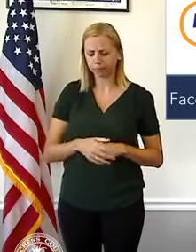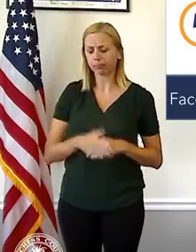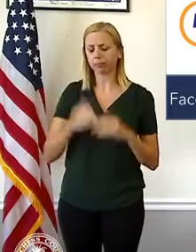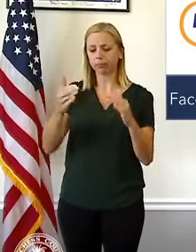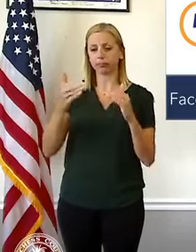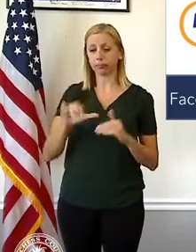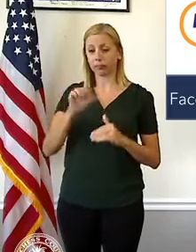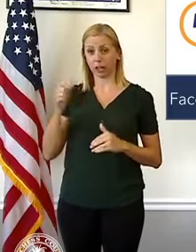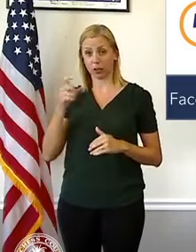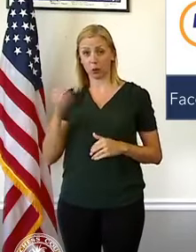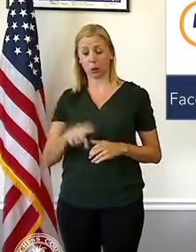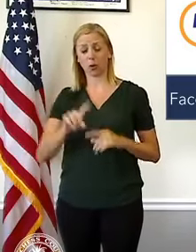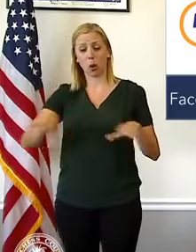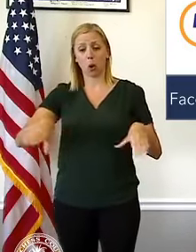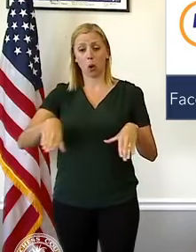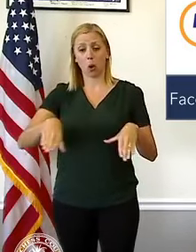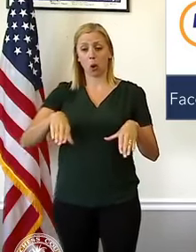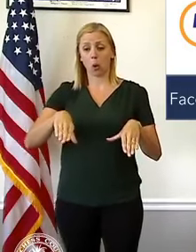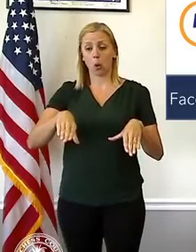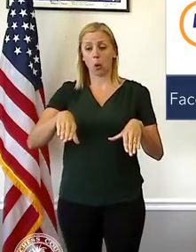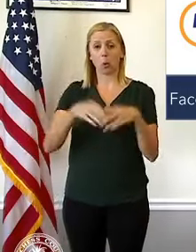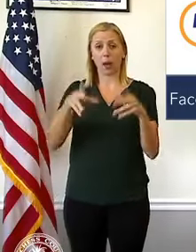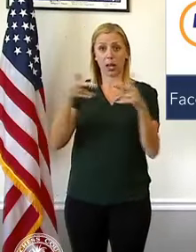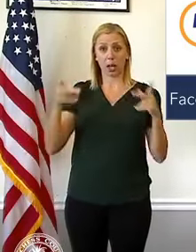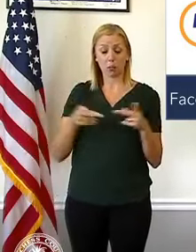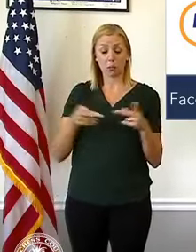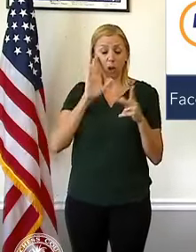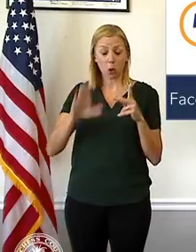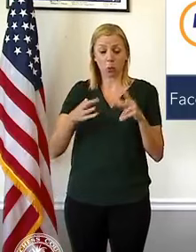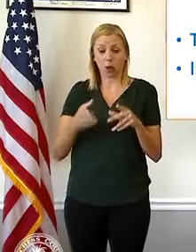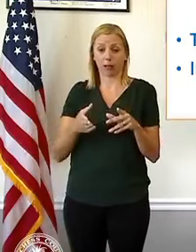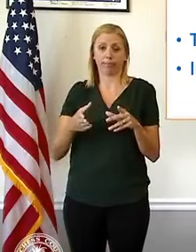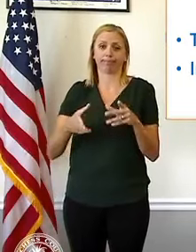Patricia, when will wedding venues increase capacity? Still no answer